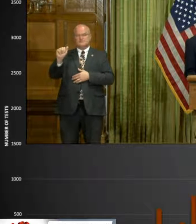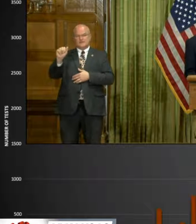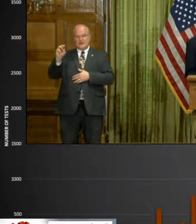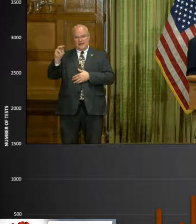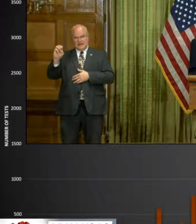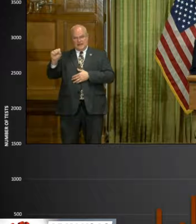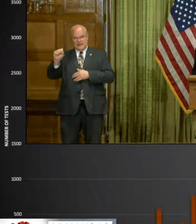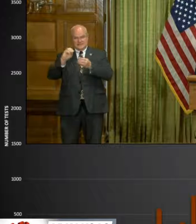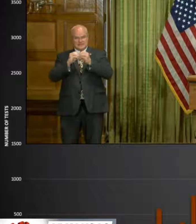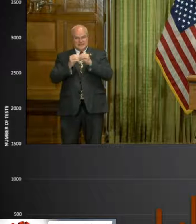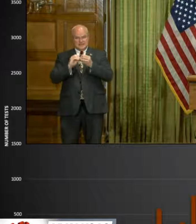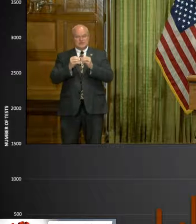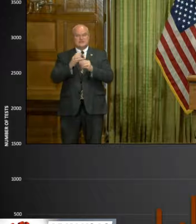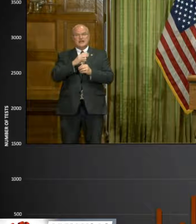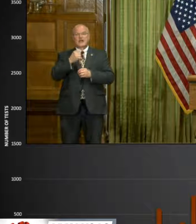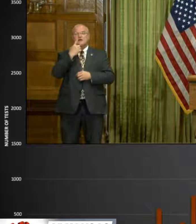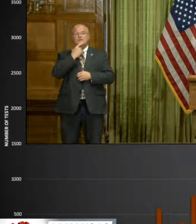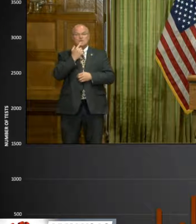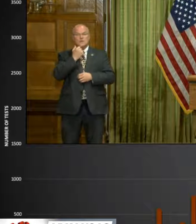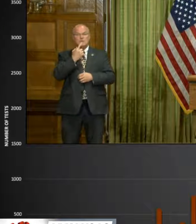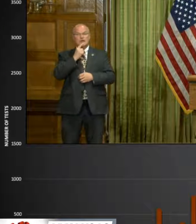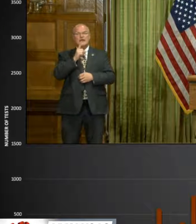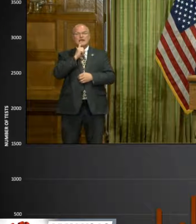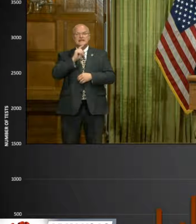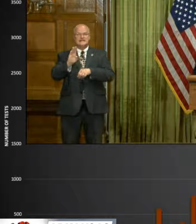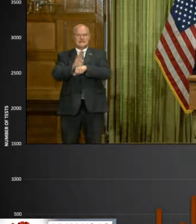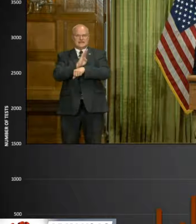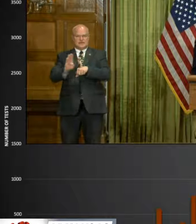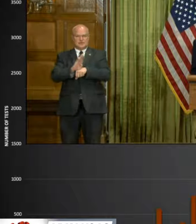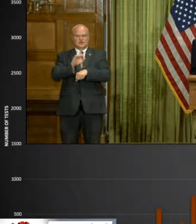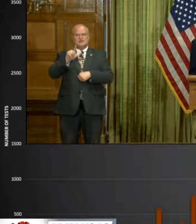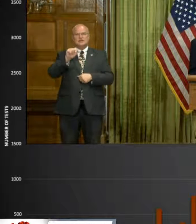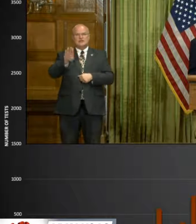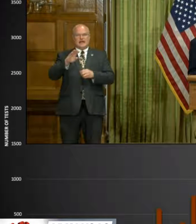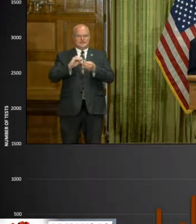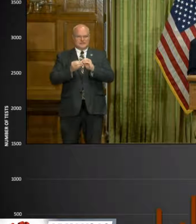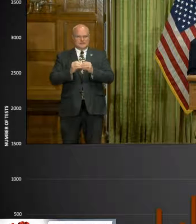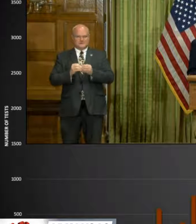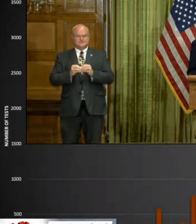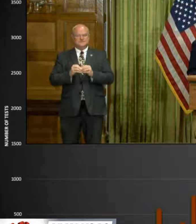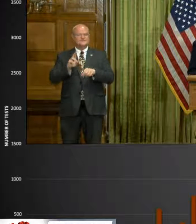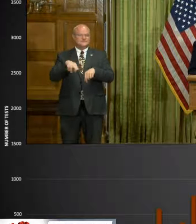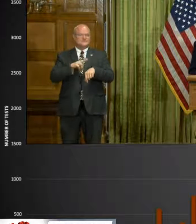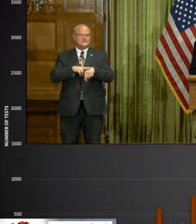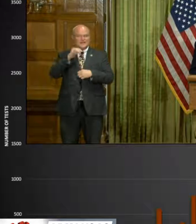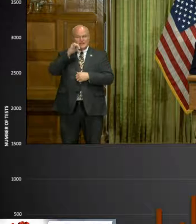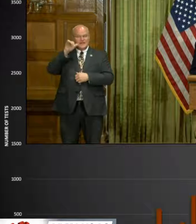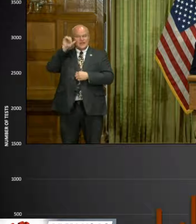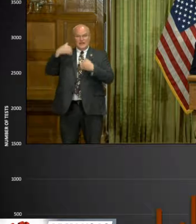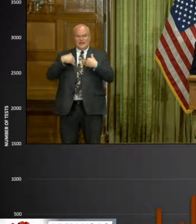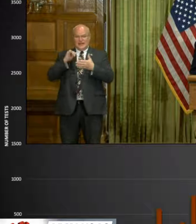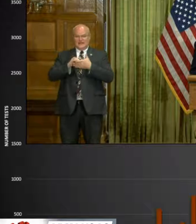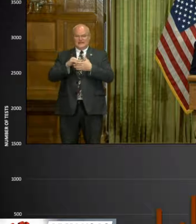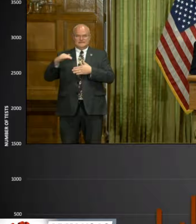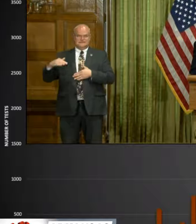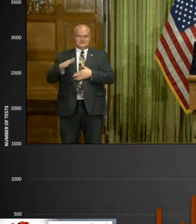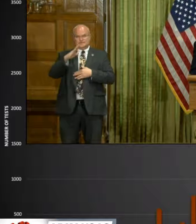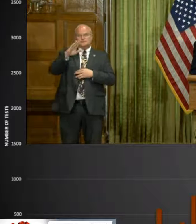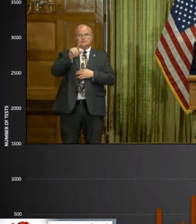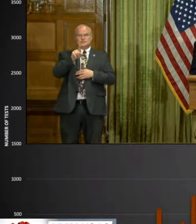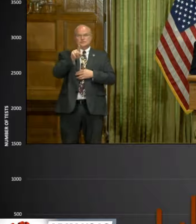UAMS numbers, and then the red is the commercial lab numbers. And of course, yesterday we had that spike